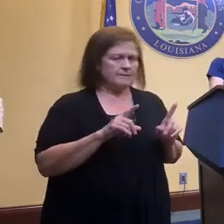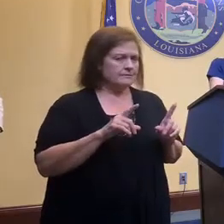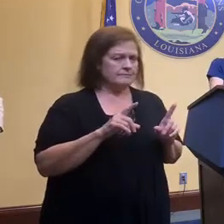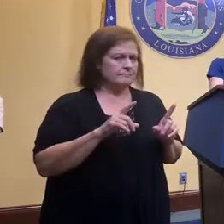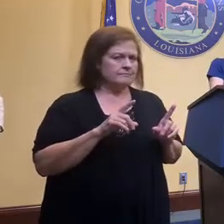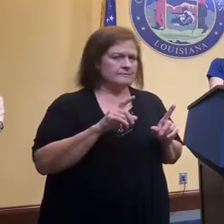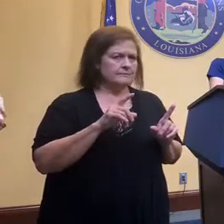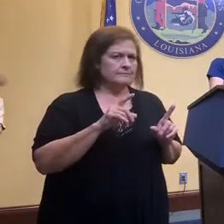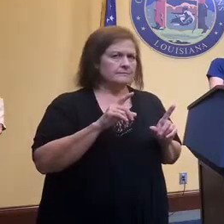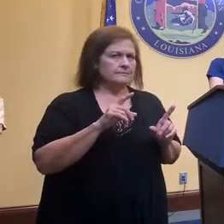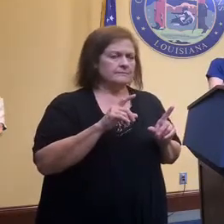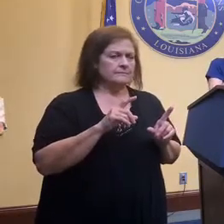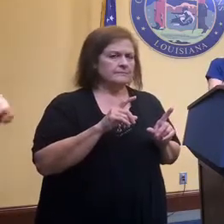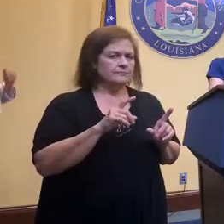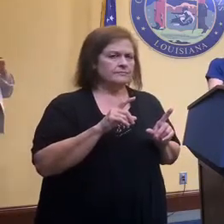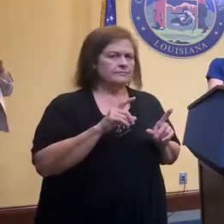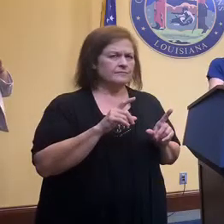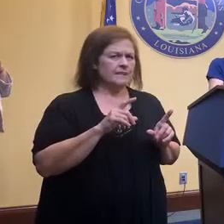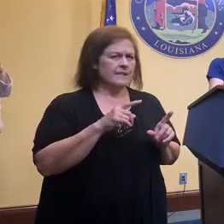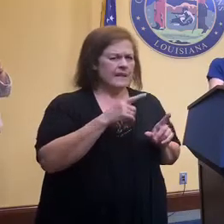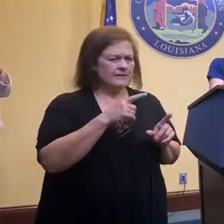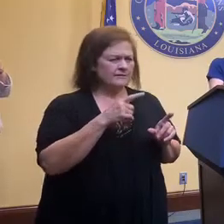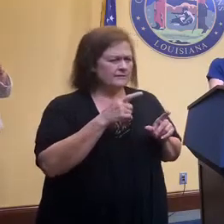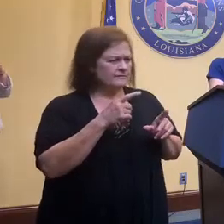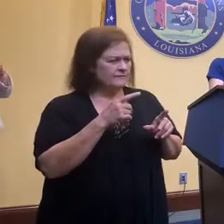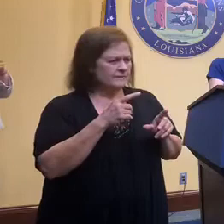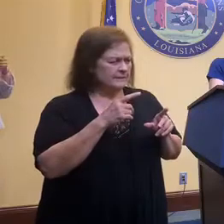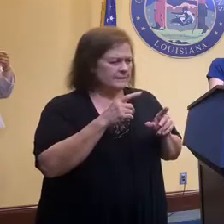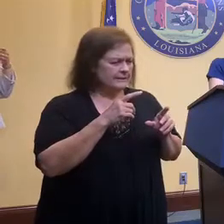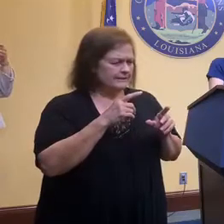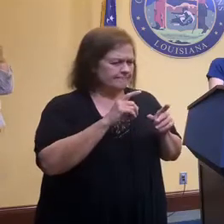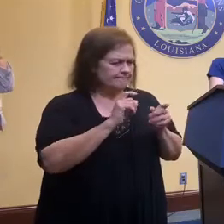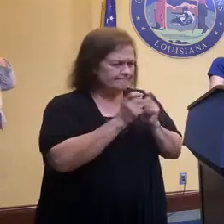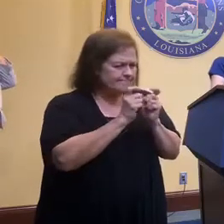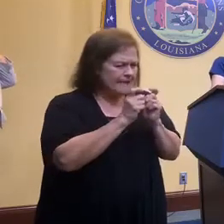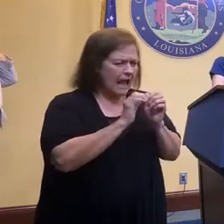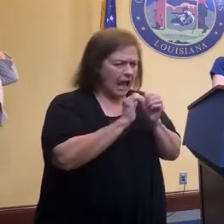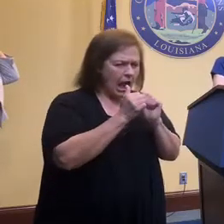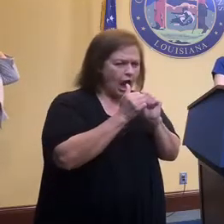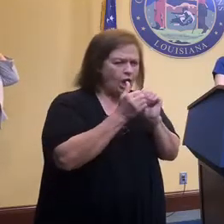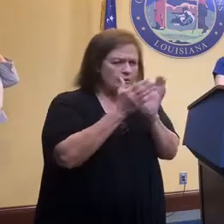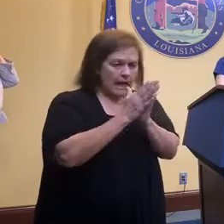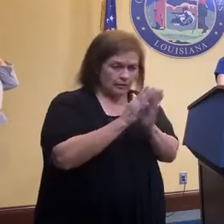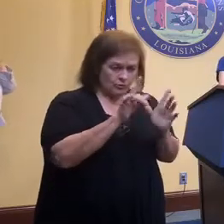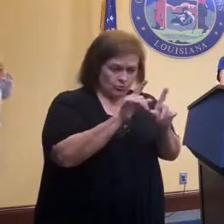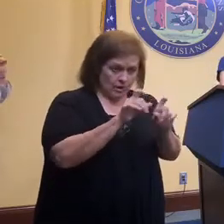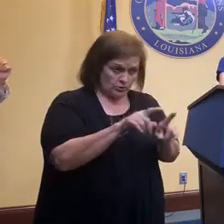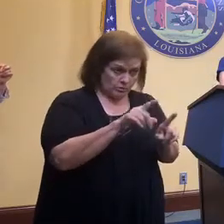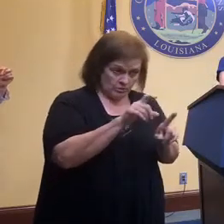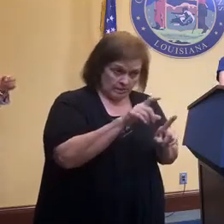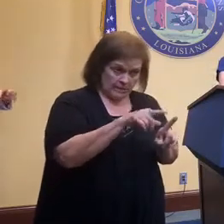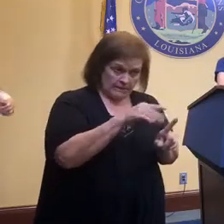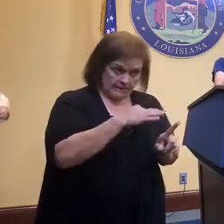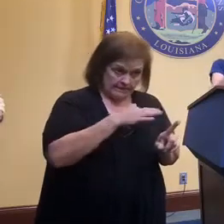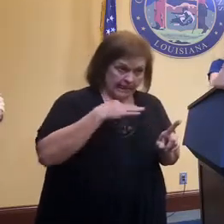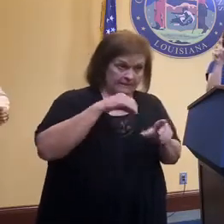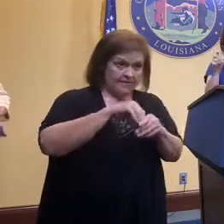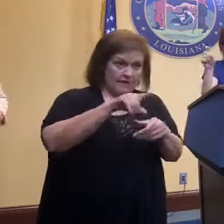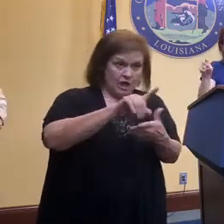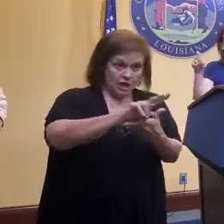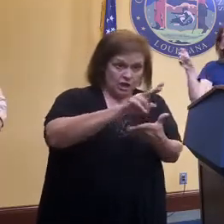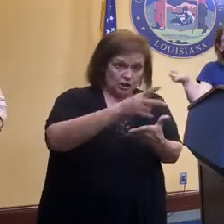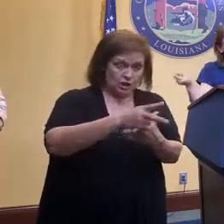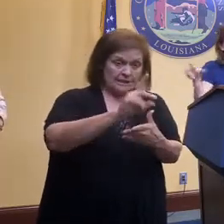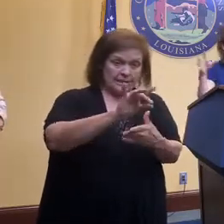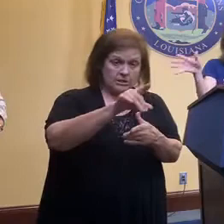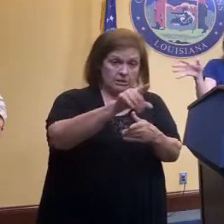really a good, they're refining how they ask the questions to see, is this a staff in the kitchen who then gave it to